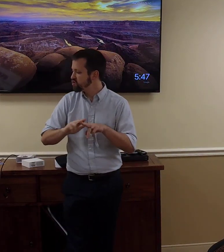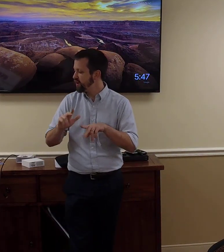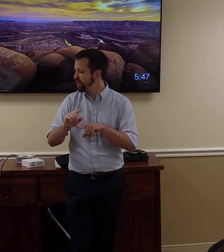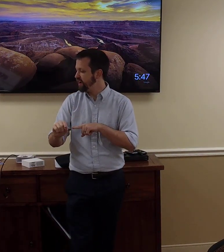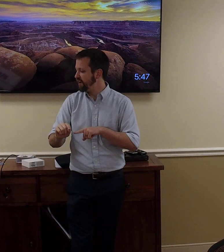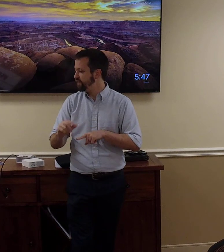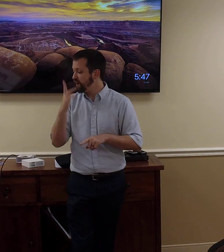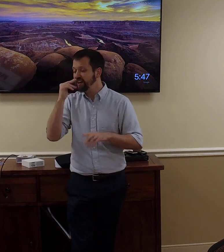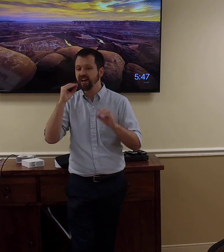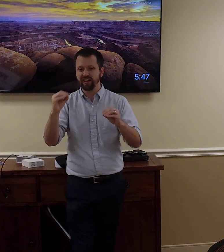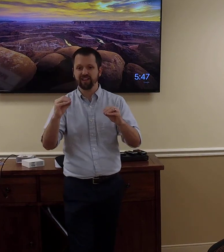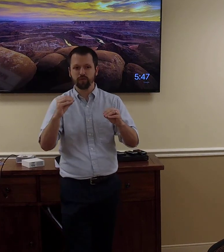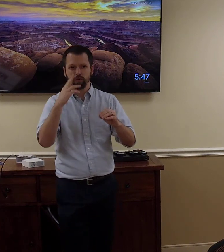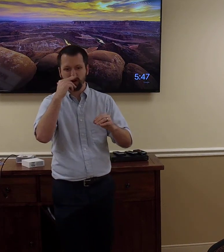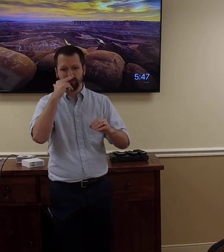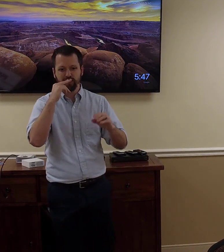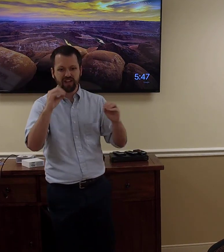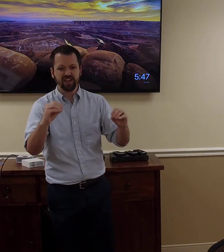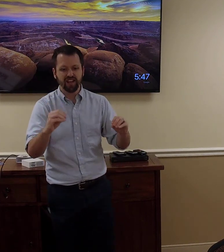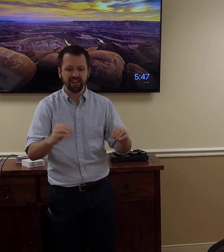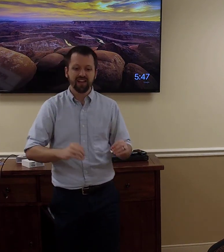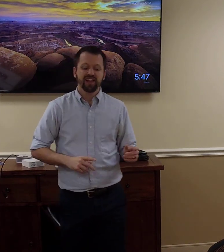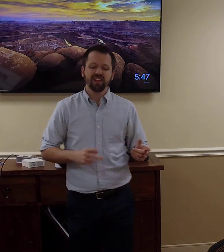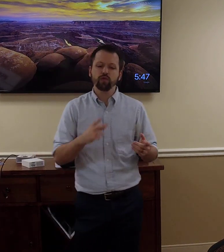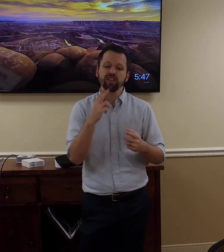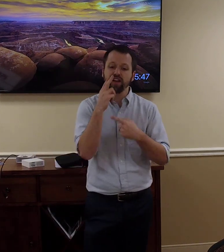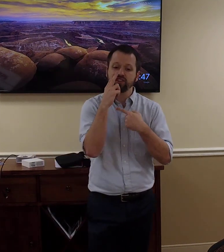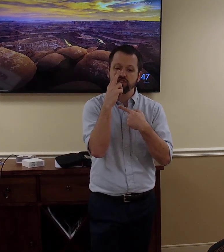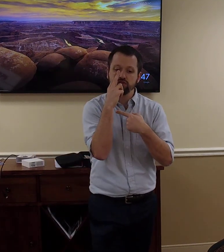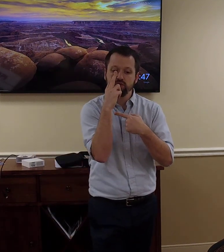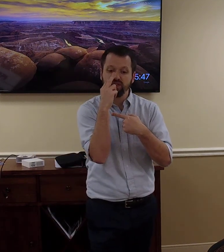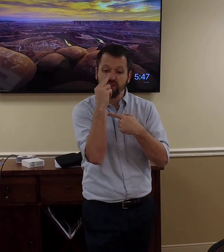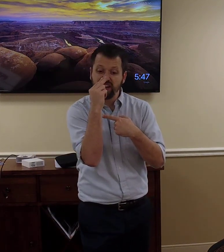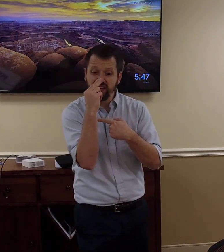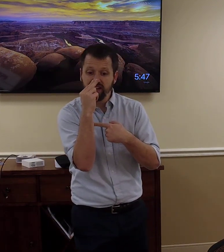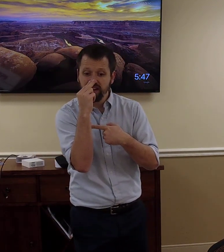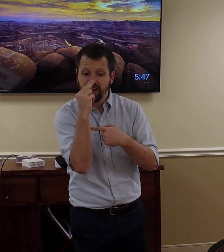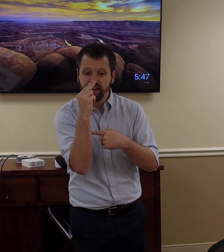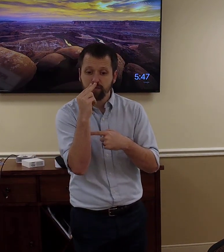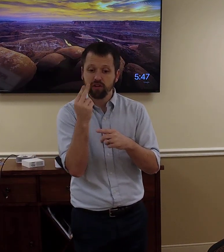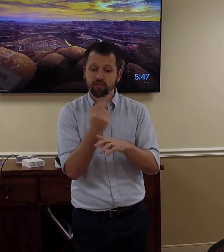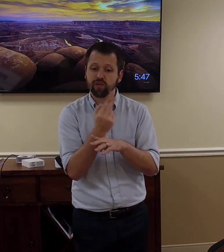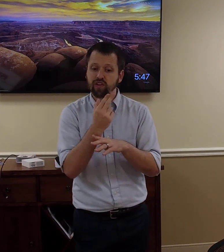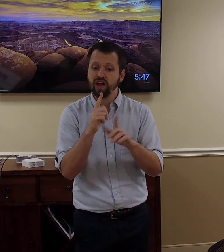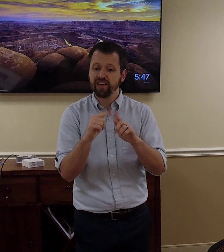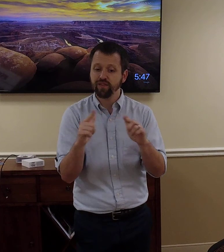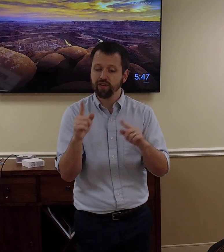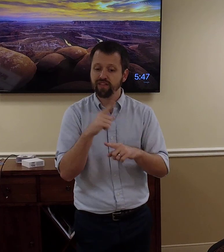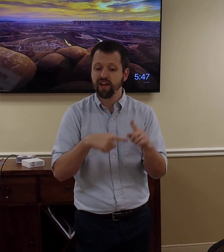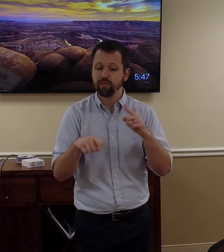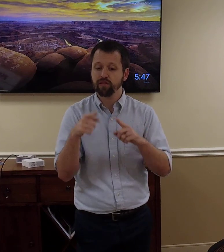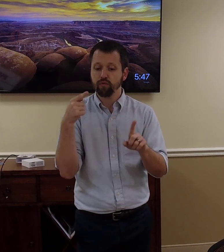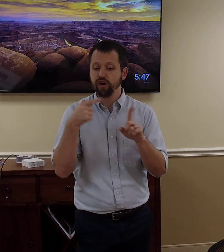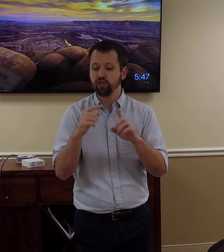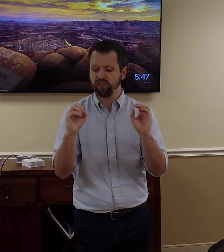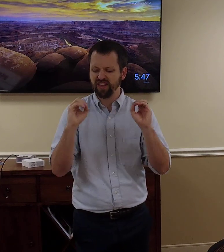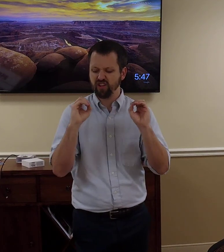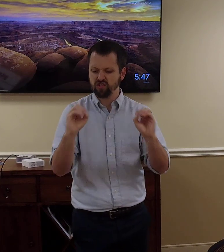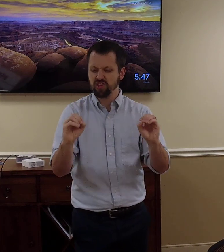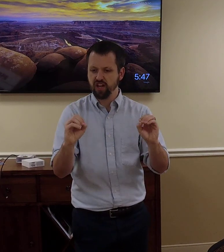train gone. Funny none. That's the one we're on. Funny none. This one is not just used with funny. It could be used with a lot of different signs, but the point is that there's none